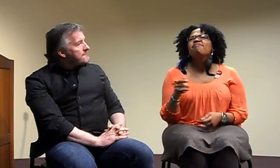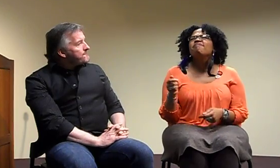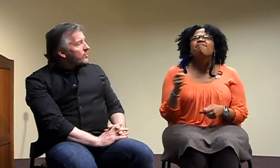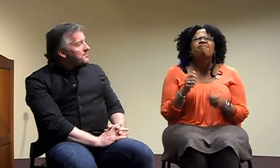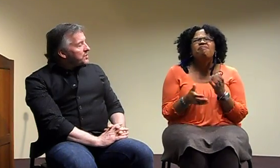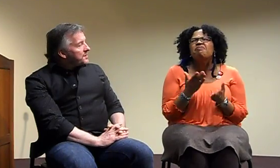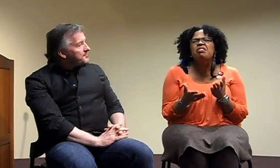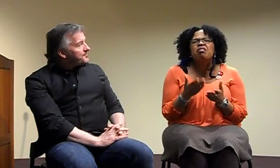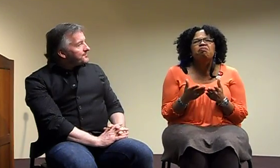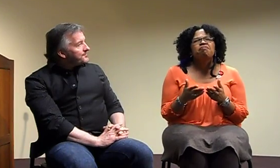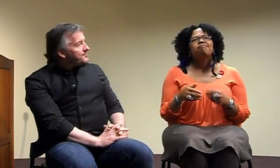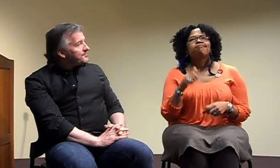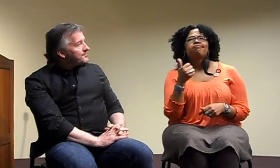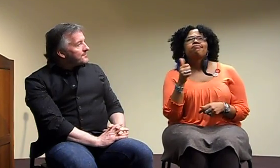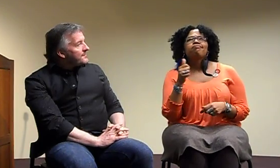for a book